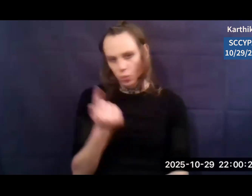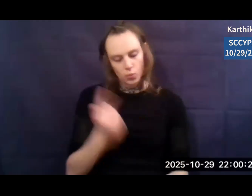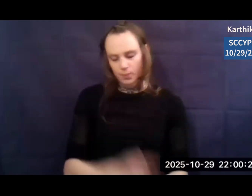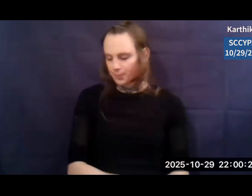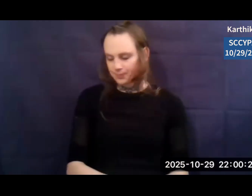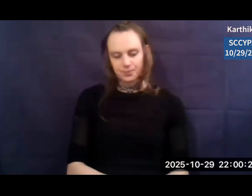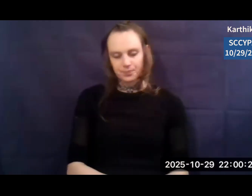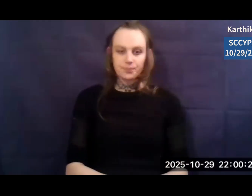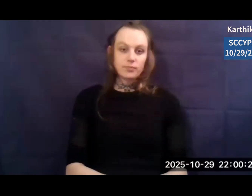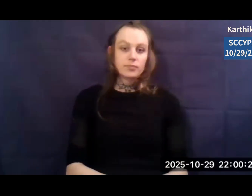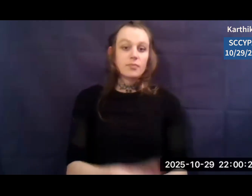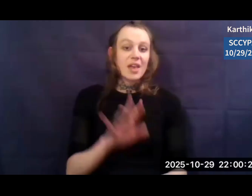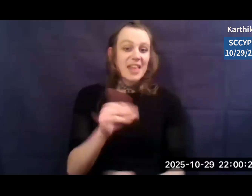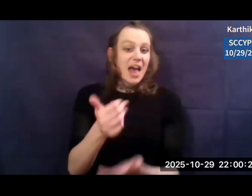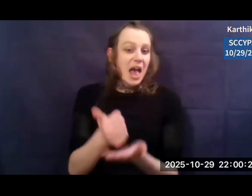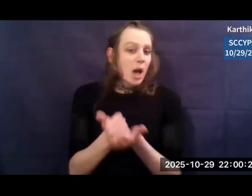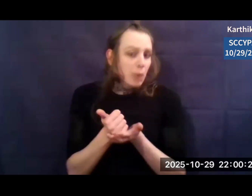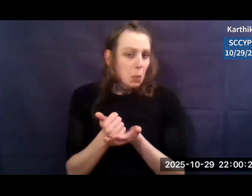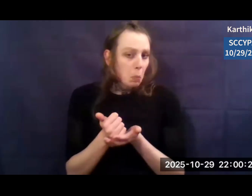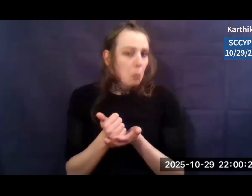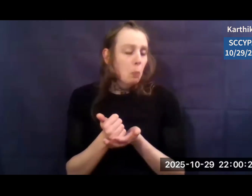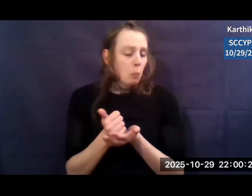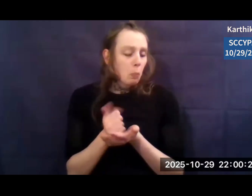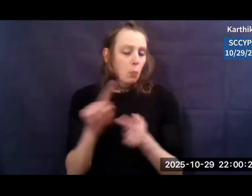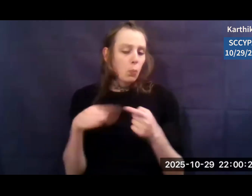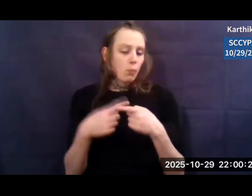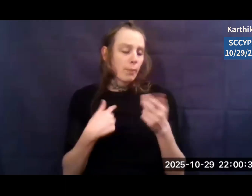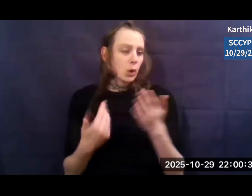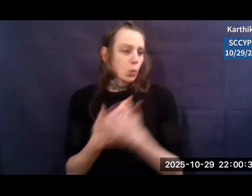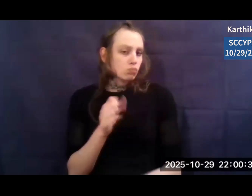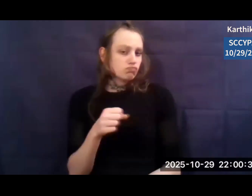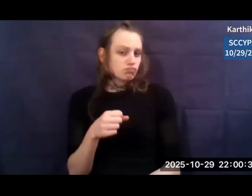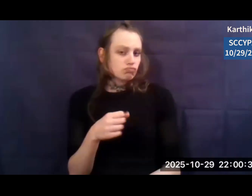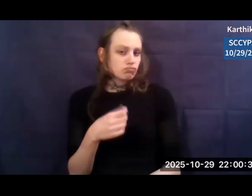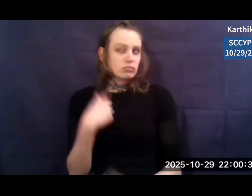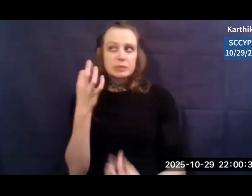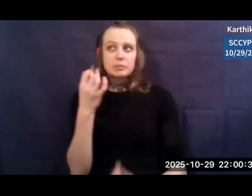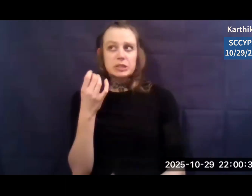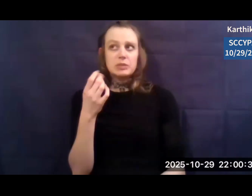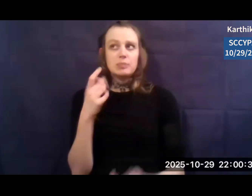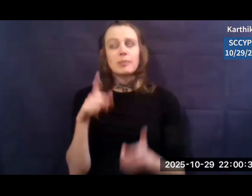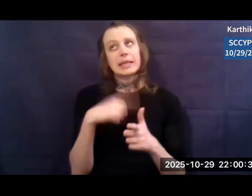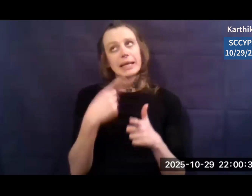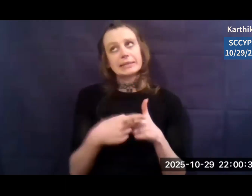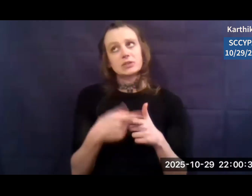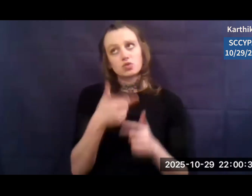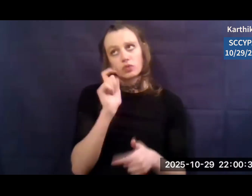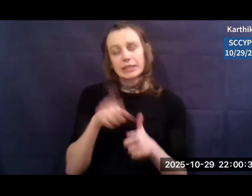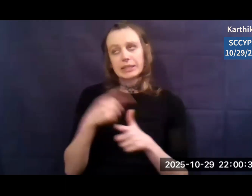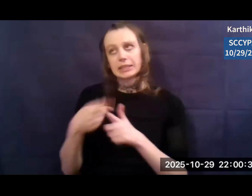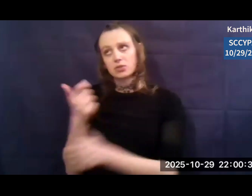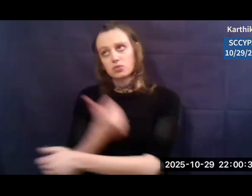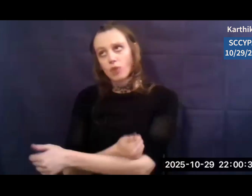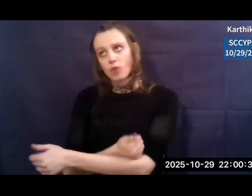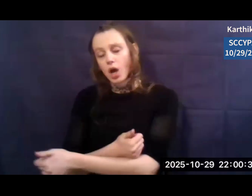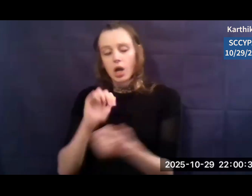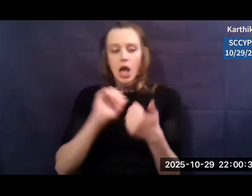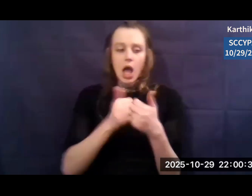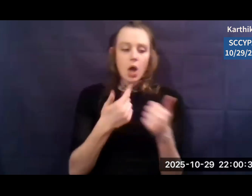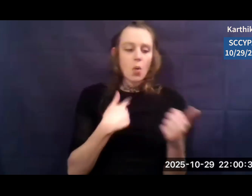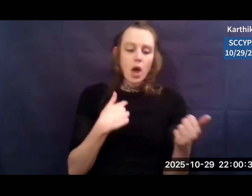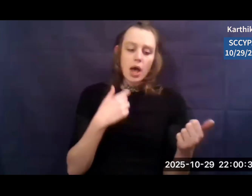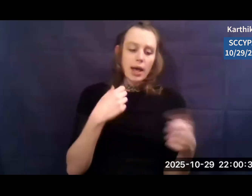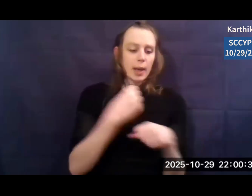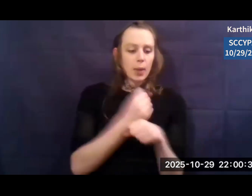was helpful at first when because I was like, thinking about like my next drink or drug, or my how I'm going to like make amends to all the drug dealers that I